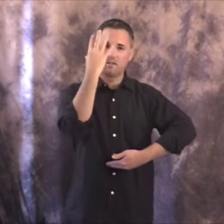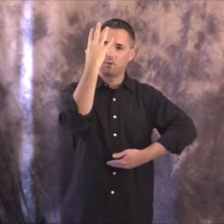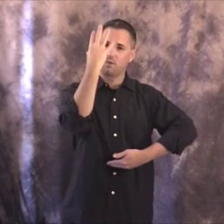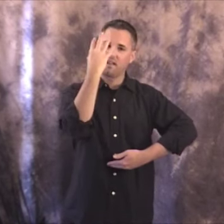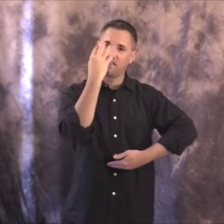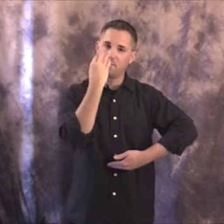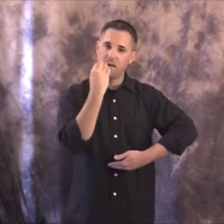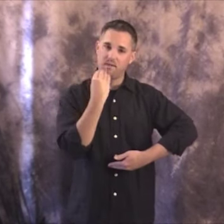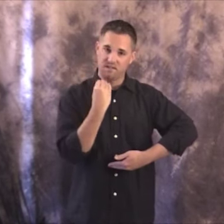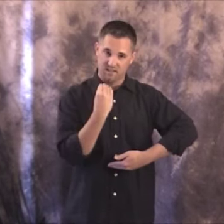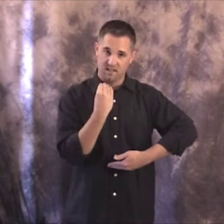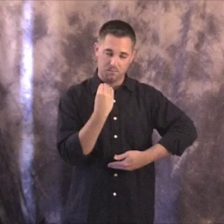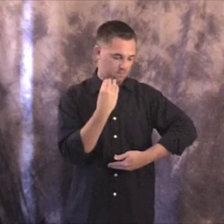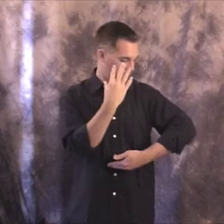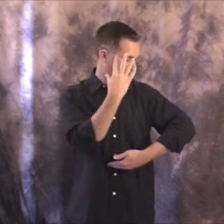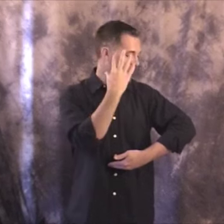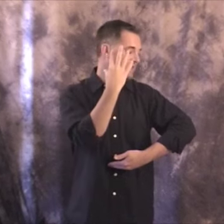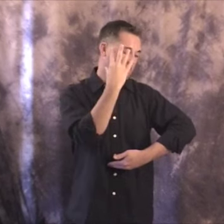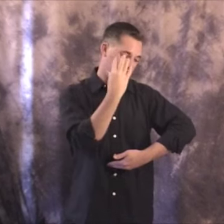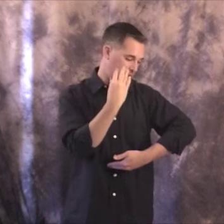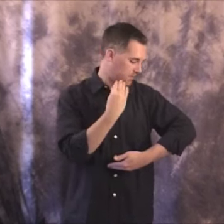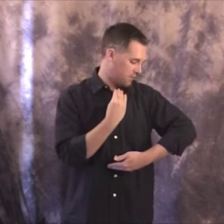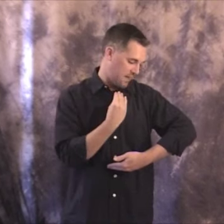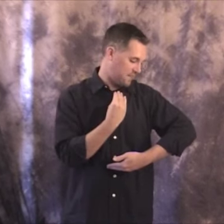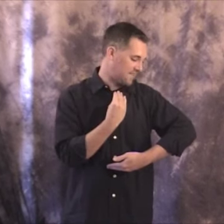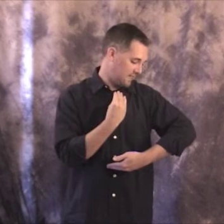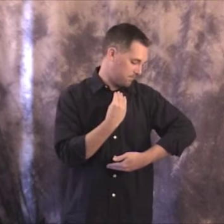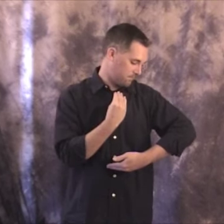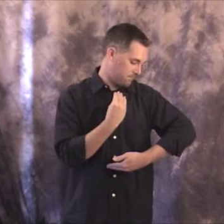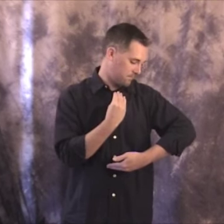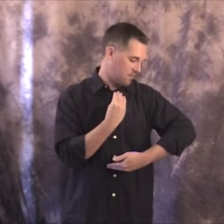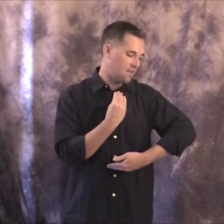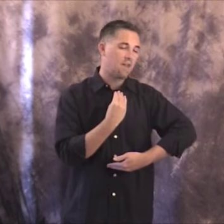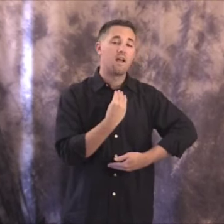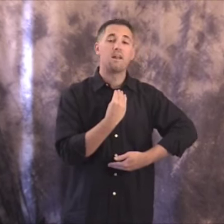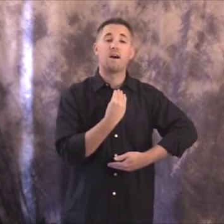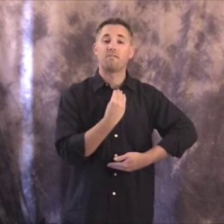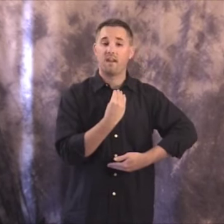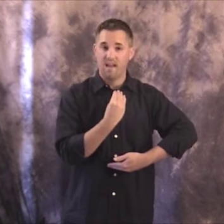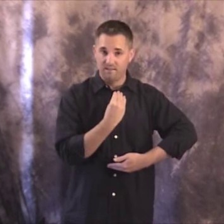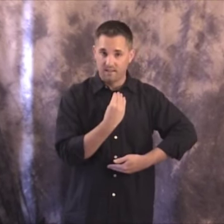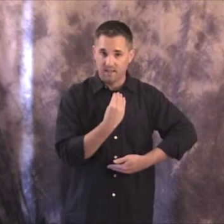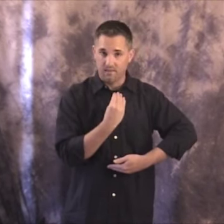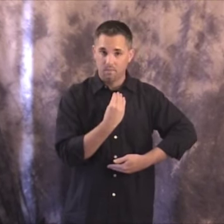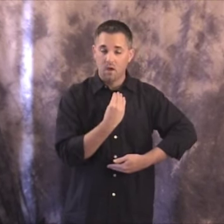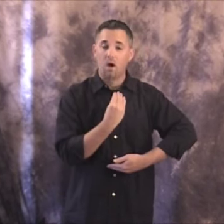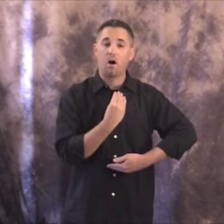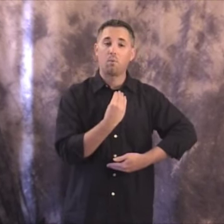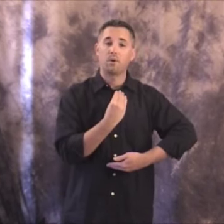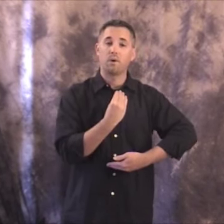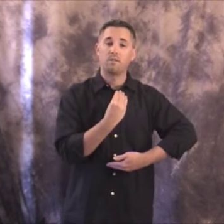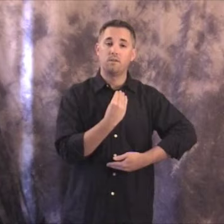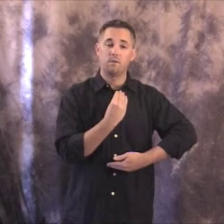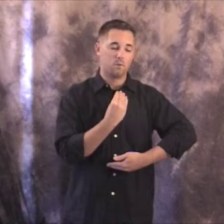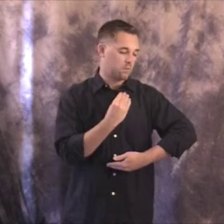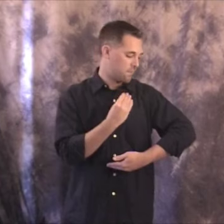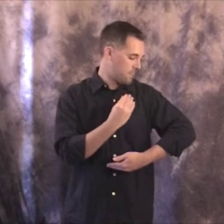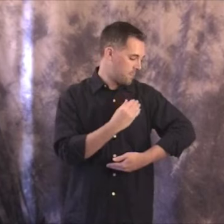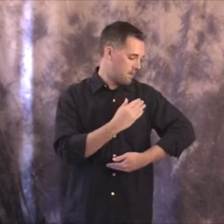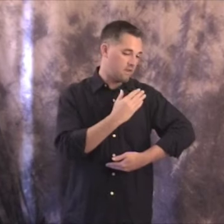So we're telling the baby to sleep. Sleep, little baby, sleep. Now for heavenly, all we're going to do